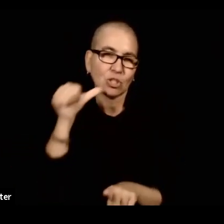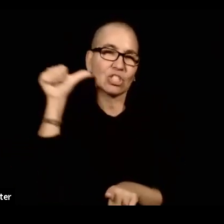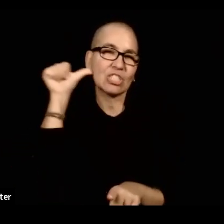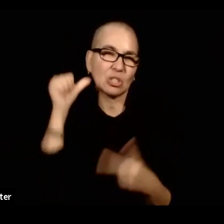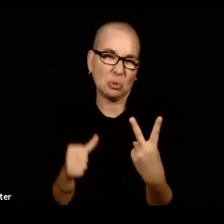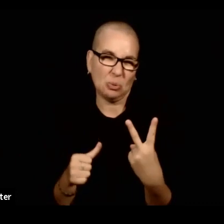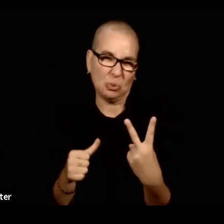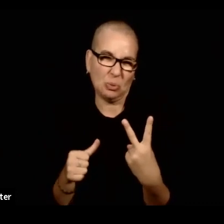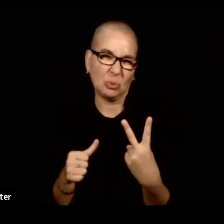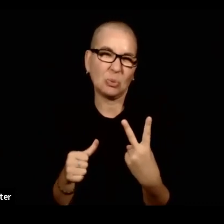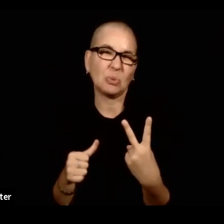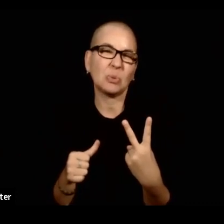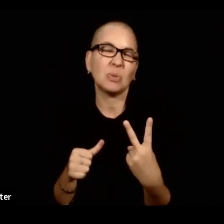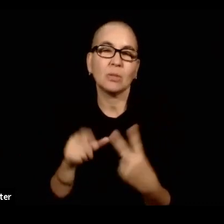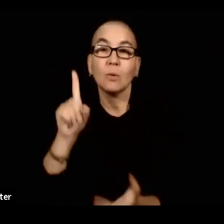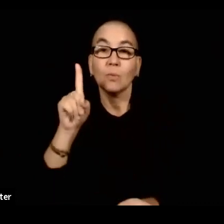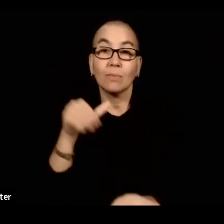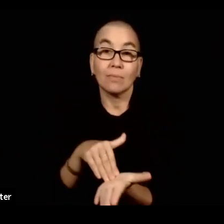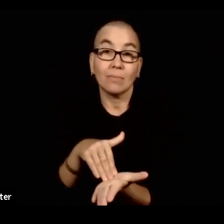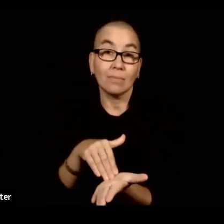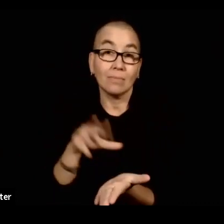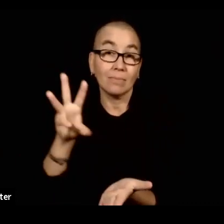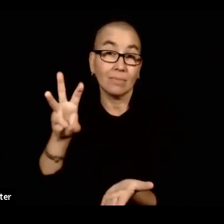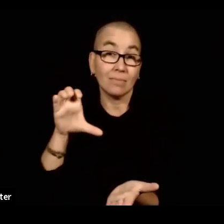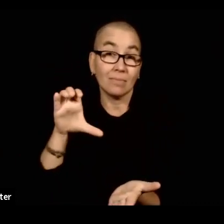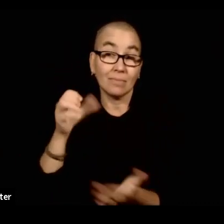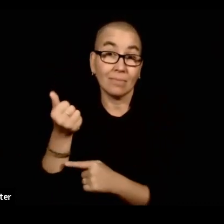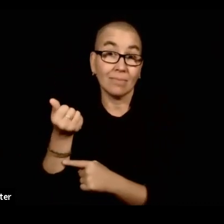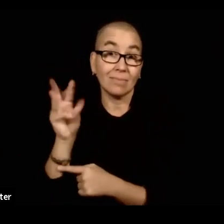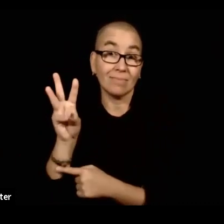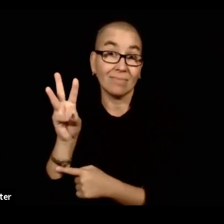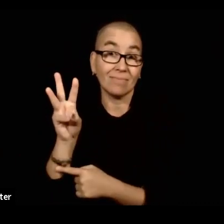of our fellow Minnesotans who have died from COVID disease.